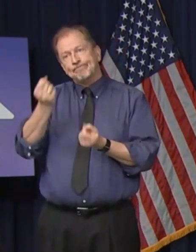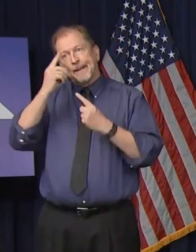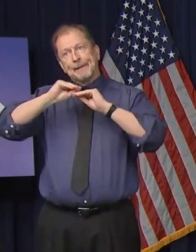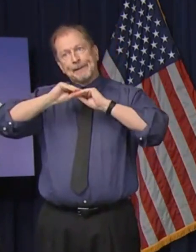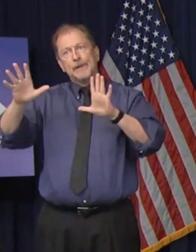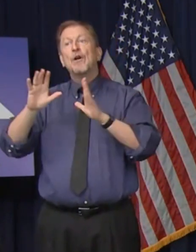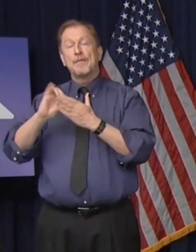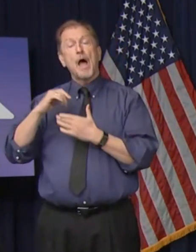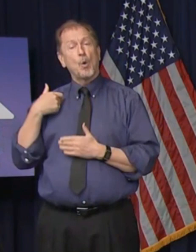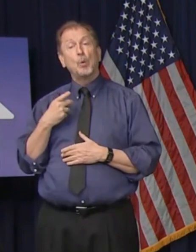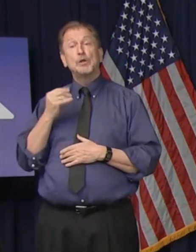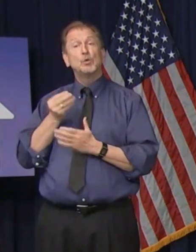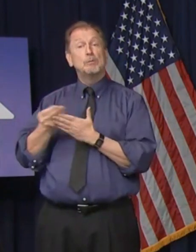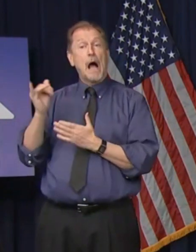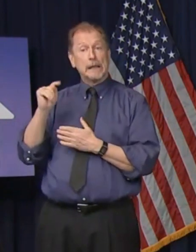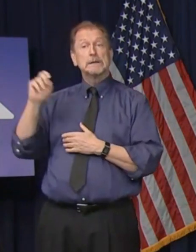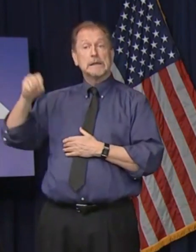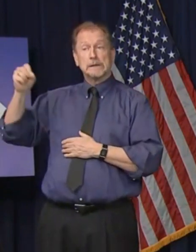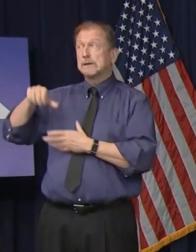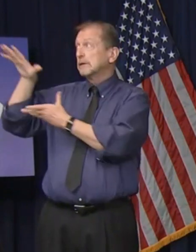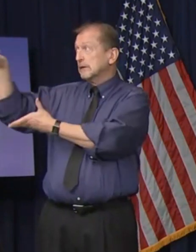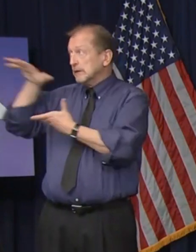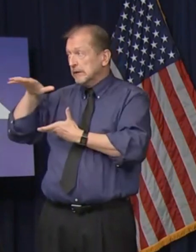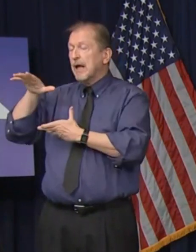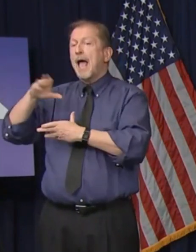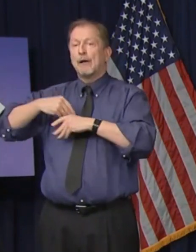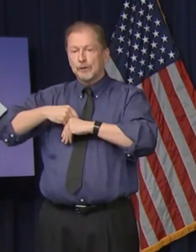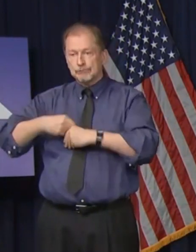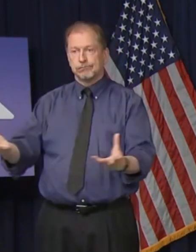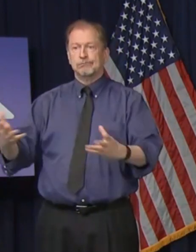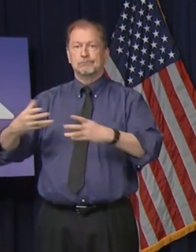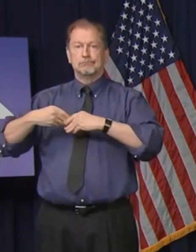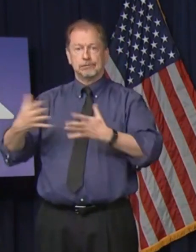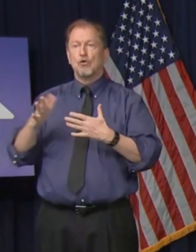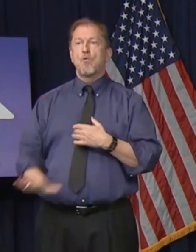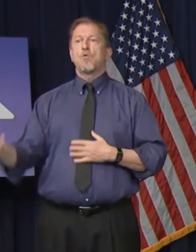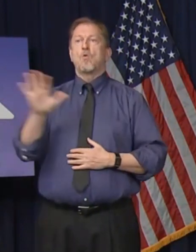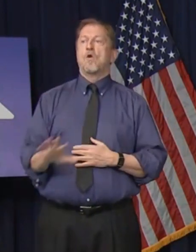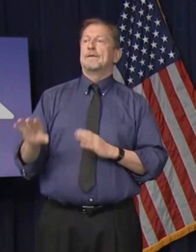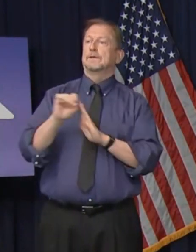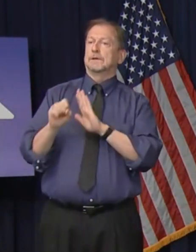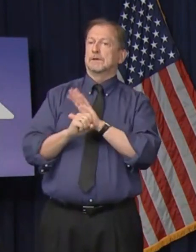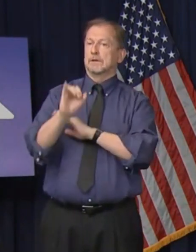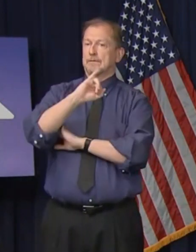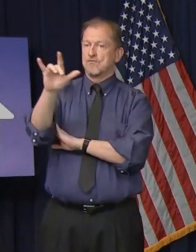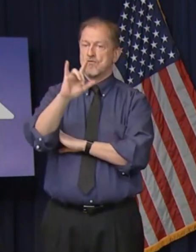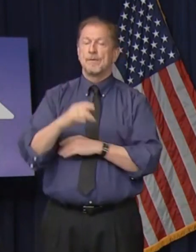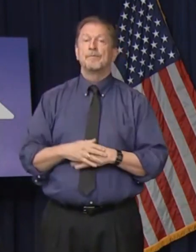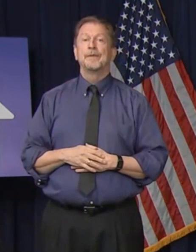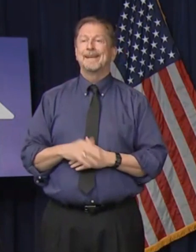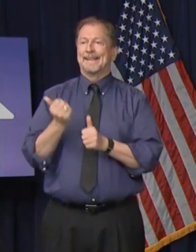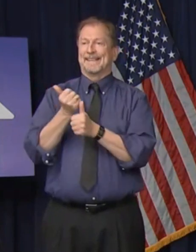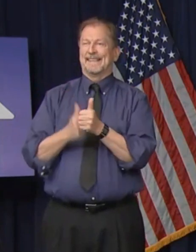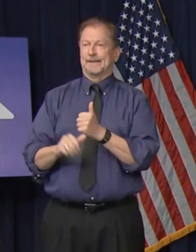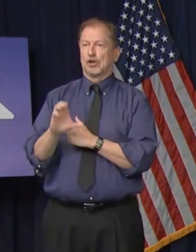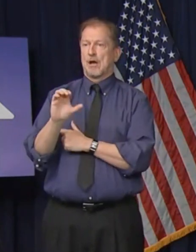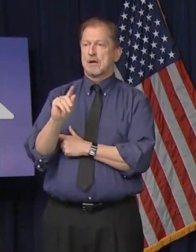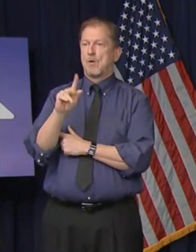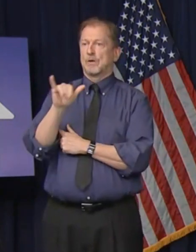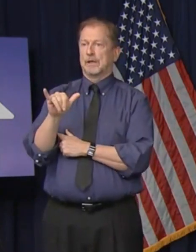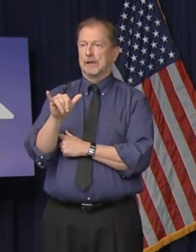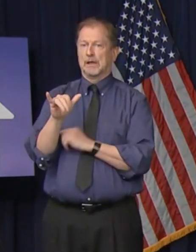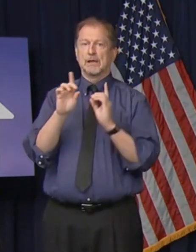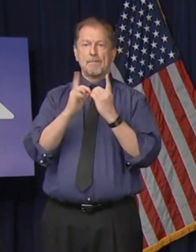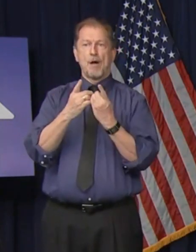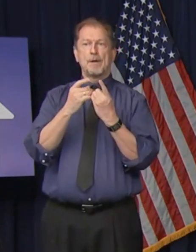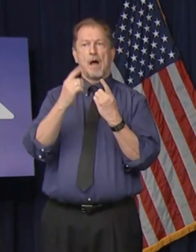we are acquiring PPE, and indeed we are distributing it across the state. Every county Department